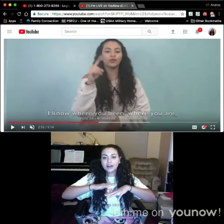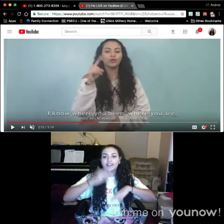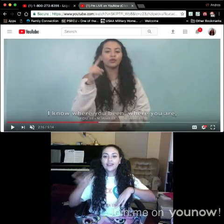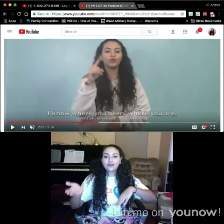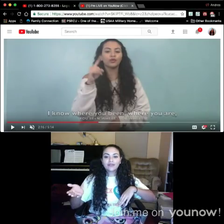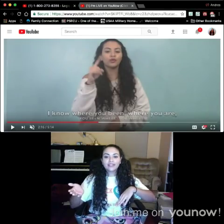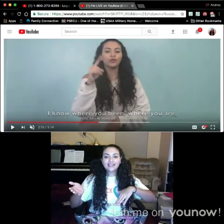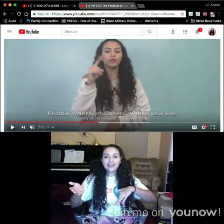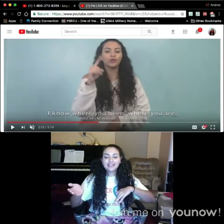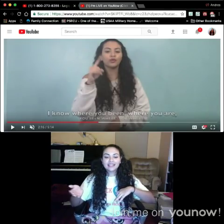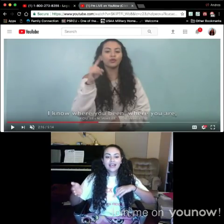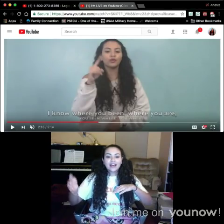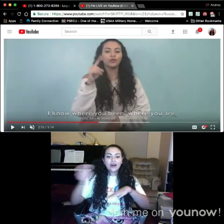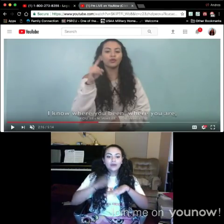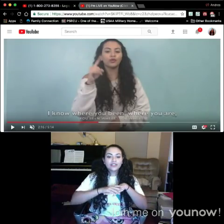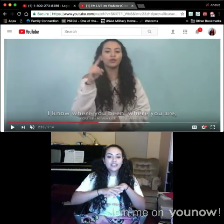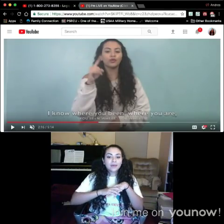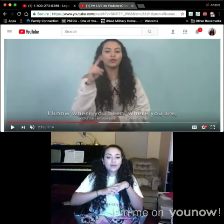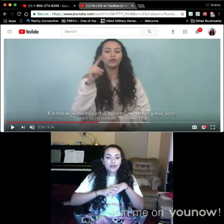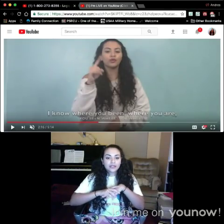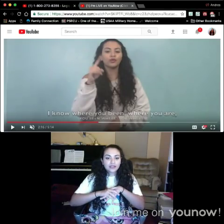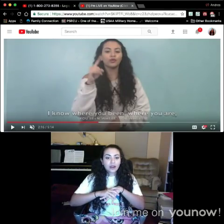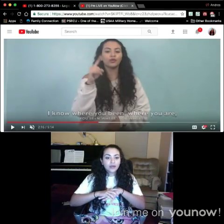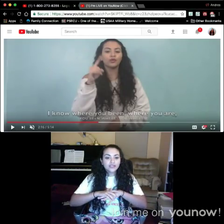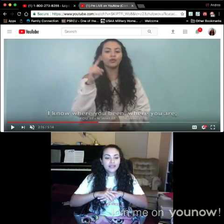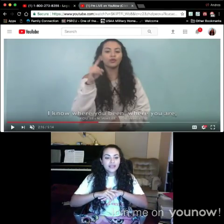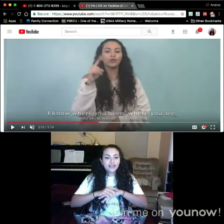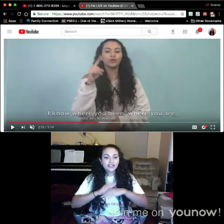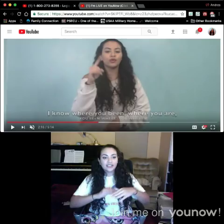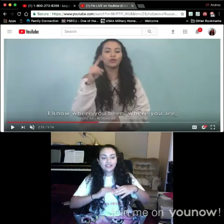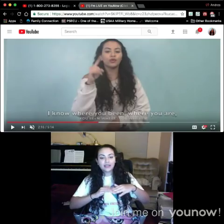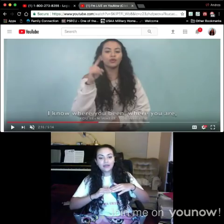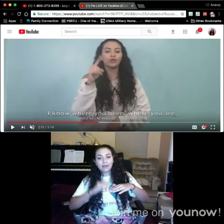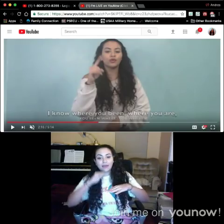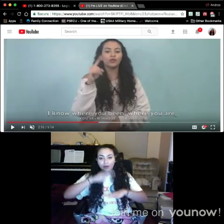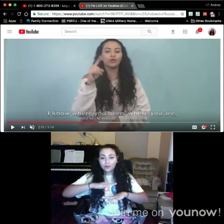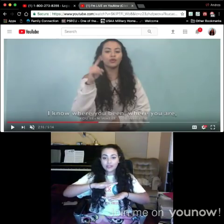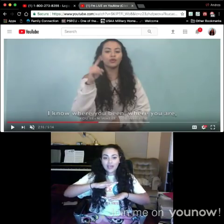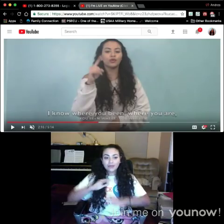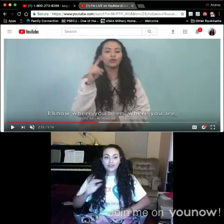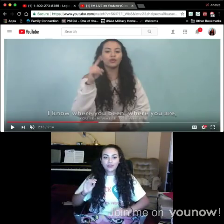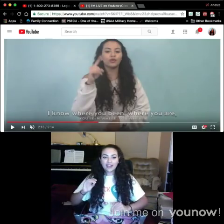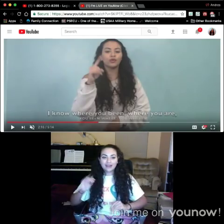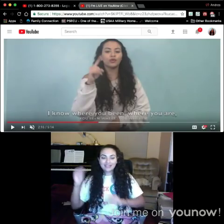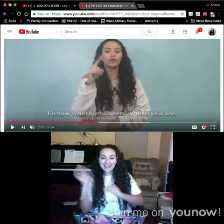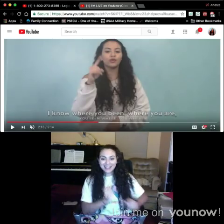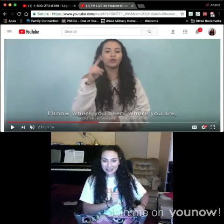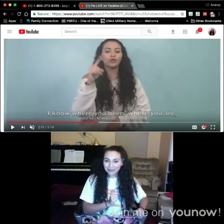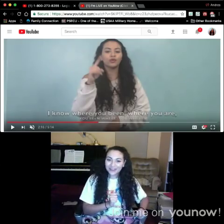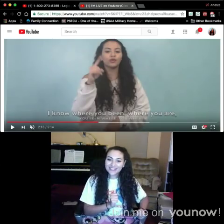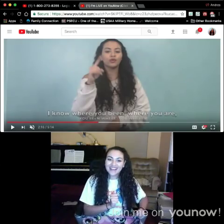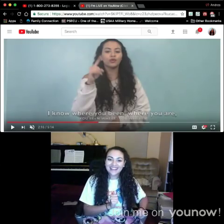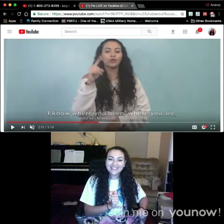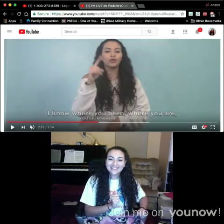Alessia Cara, thank you Aaron for the 10 likes, almost on top of what Alessia Cara was singing. He starts like rapping almost on top of her, so you kind of have to catch up